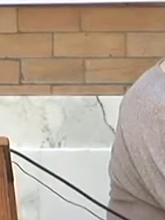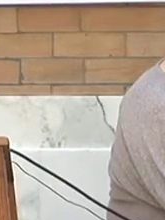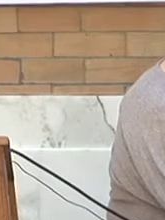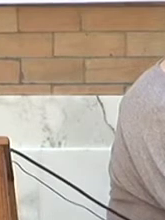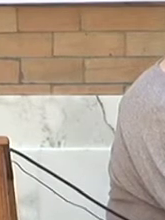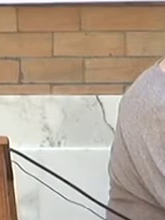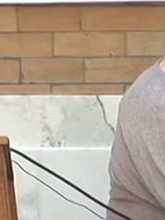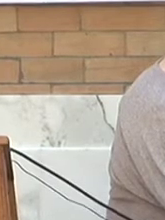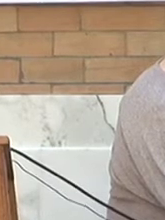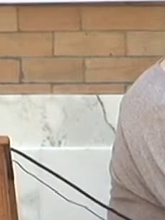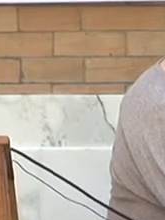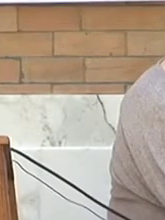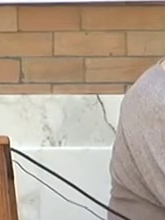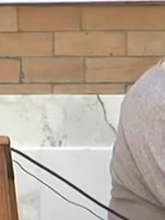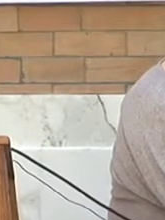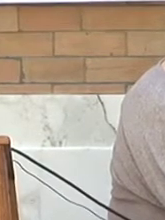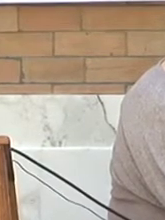to me.